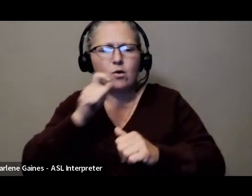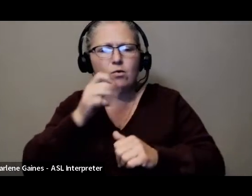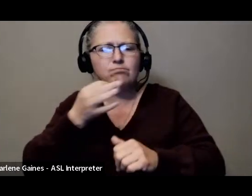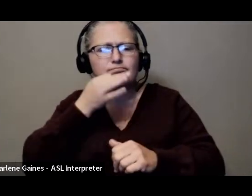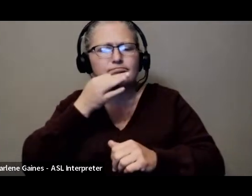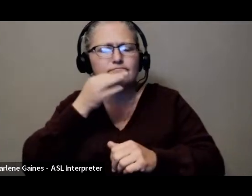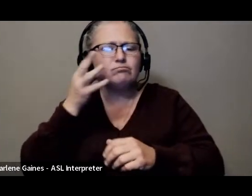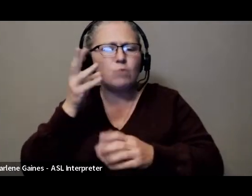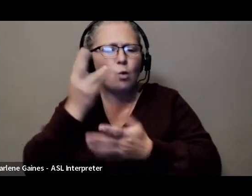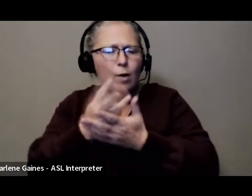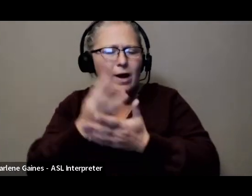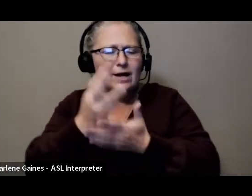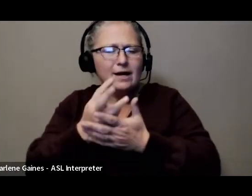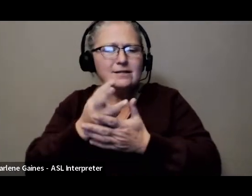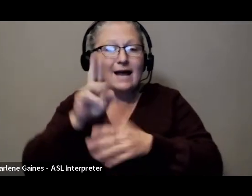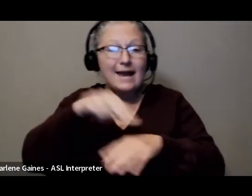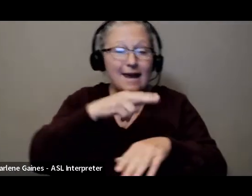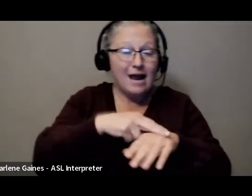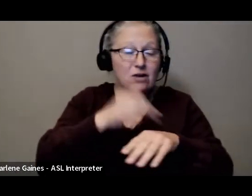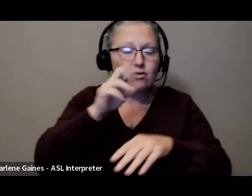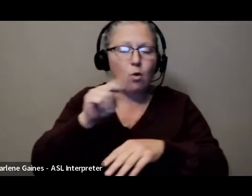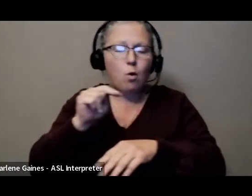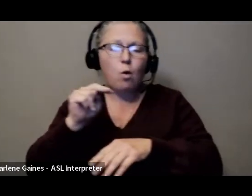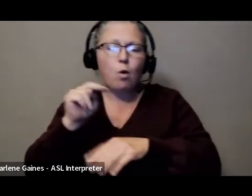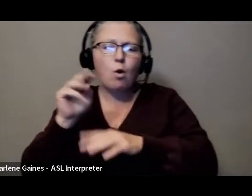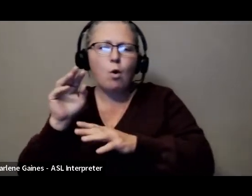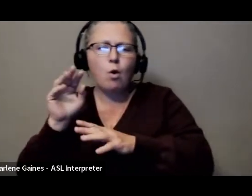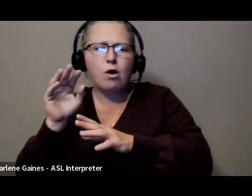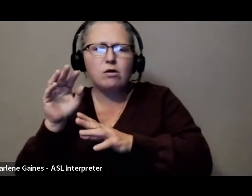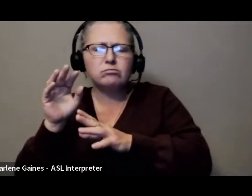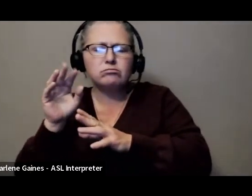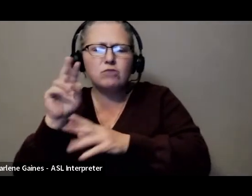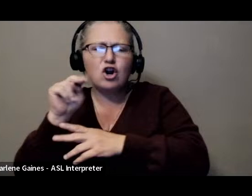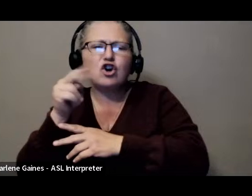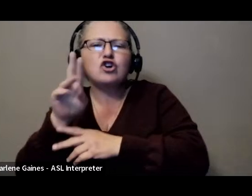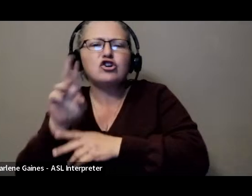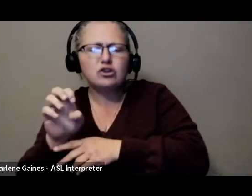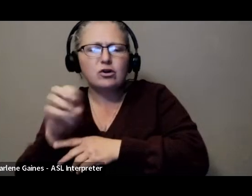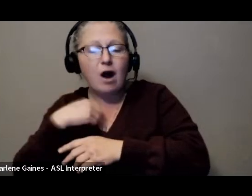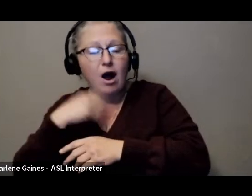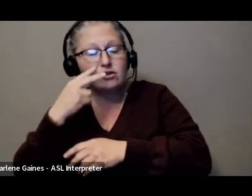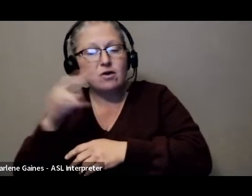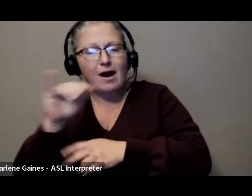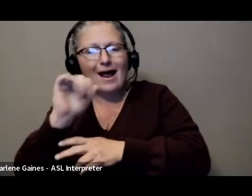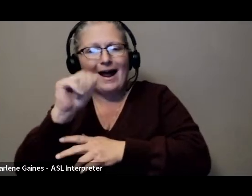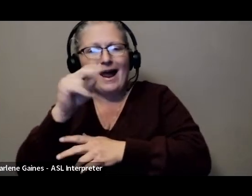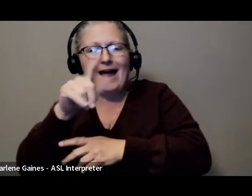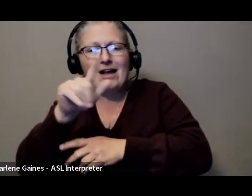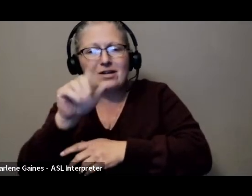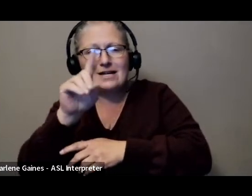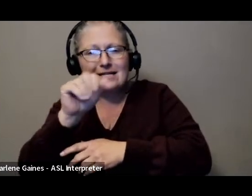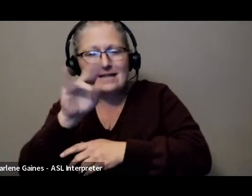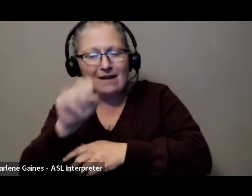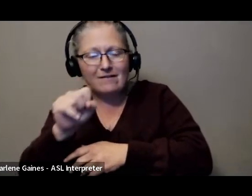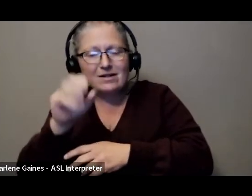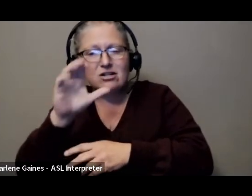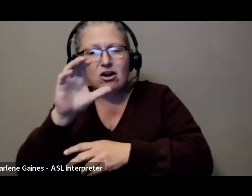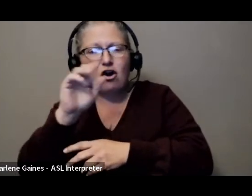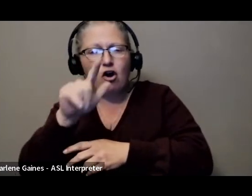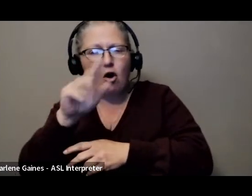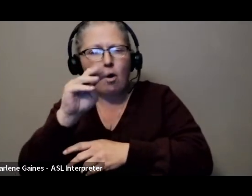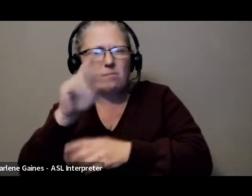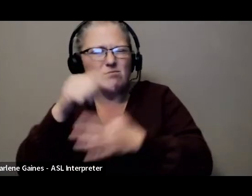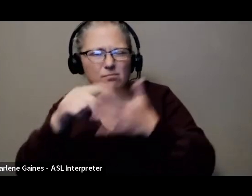side of nature or nurture. While there, I saw such figures as Angela Davis, Karl Marx, and Yeonmi